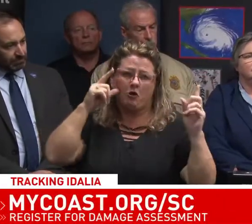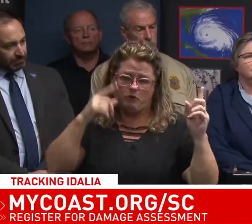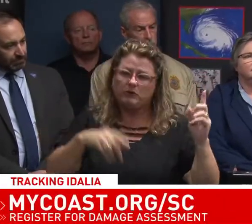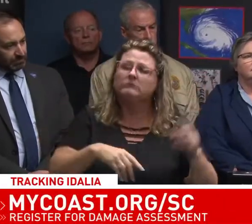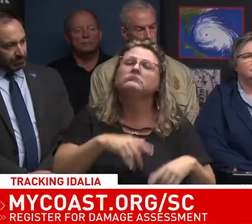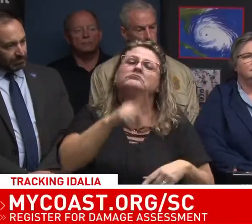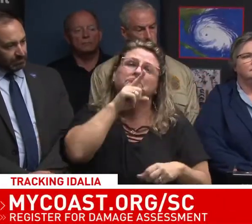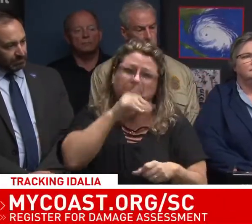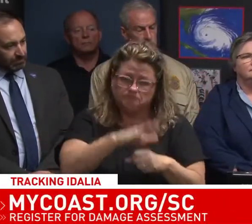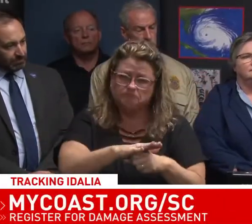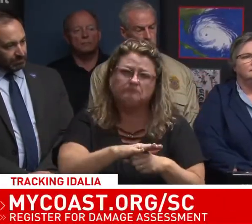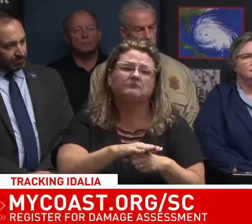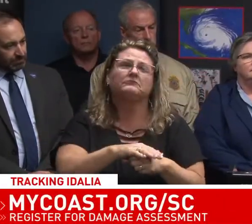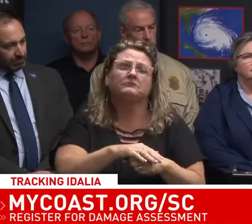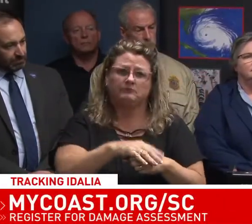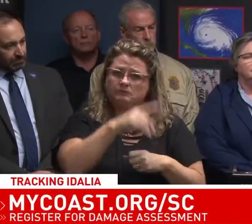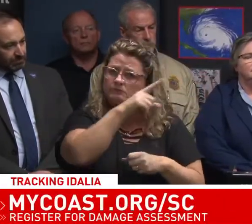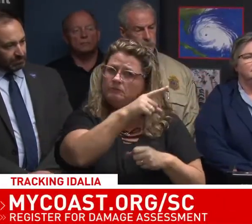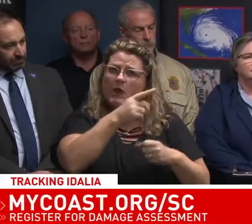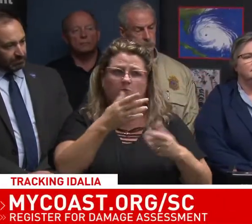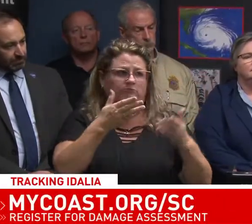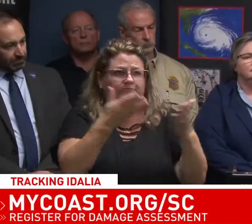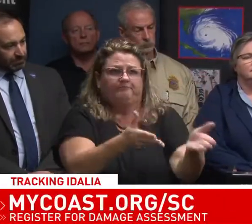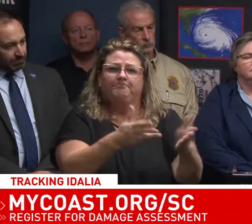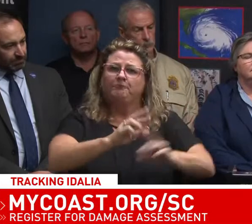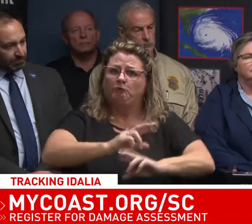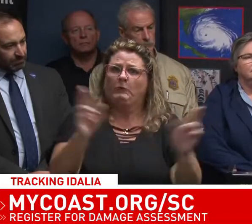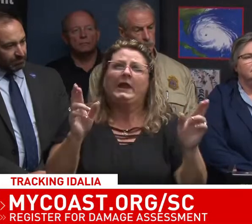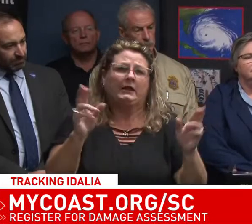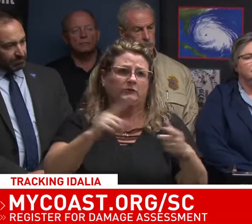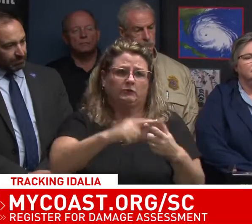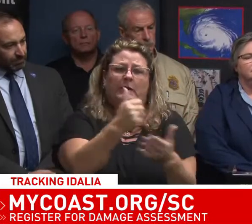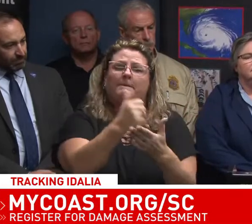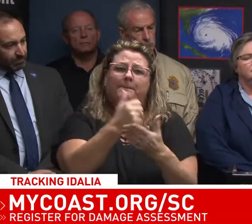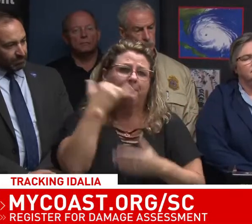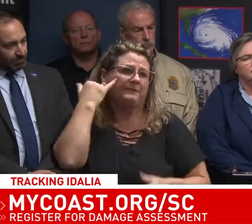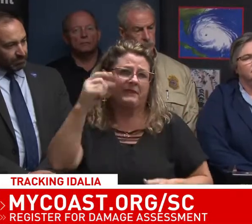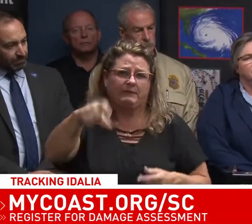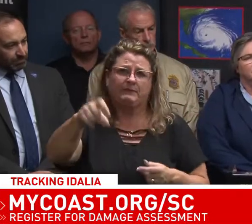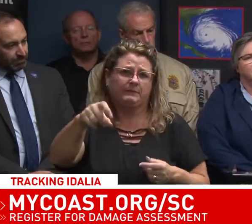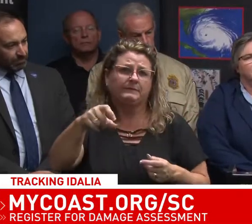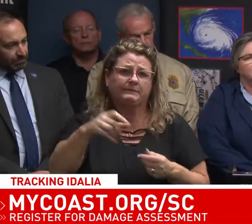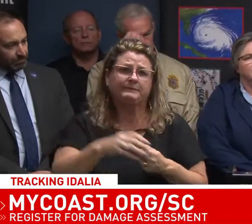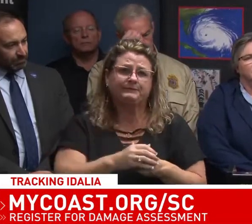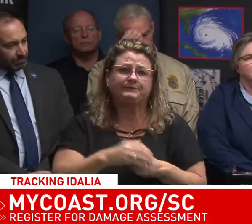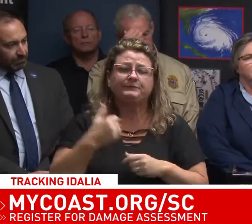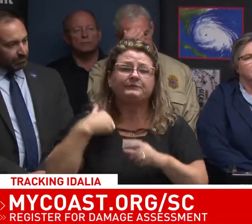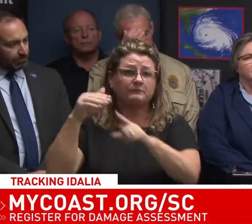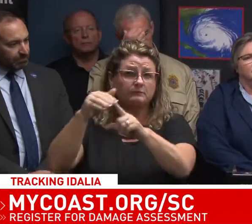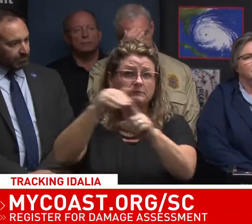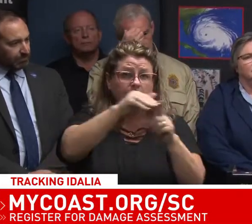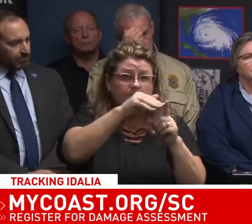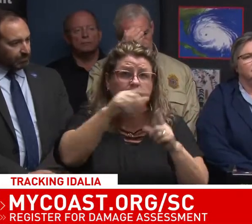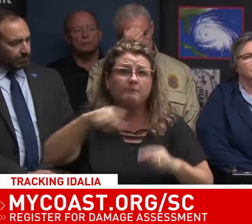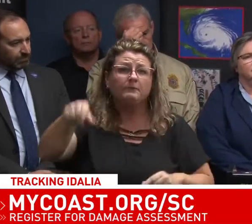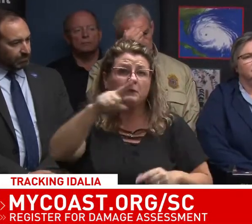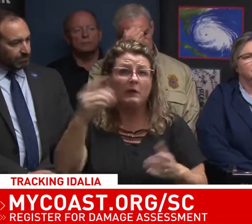reaffirm that they were standing by with it, whatever help they could give. And I remind everybody again